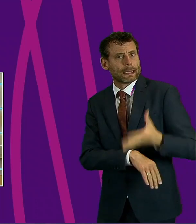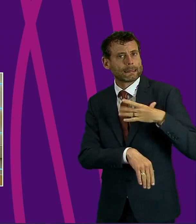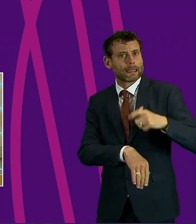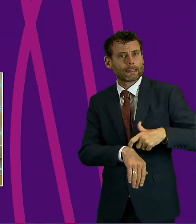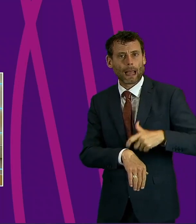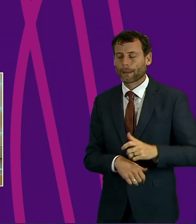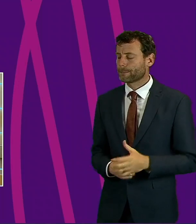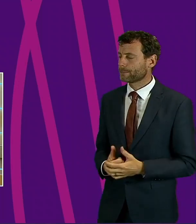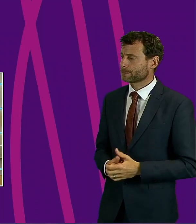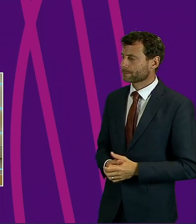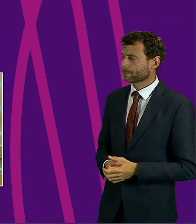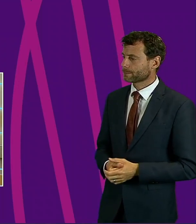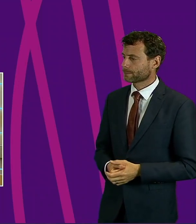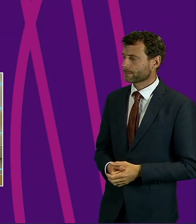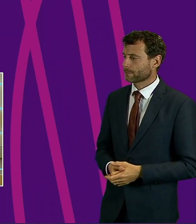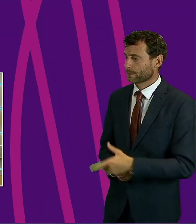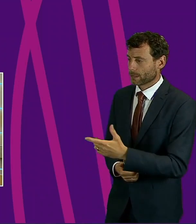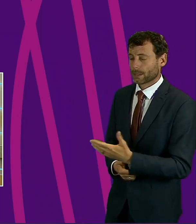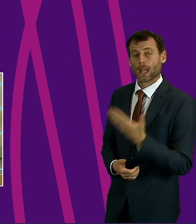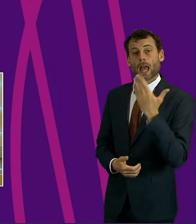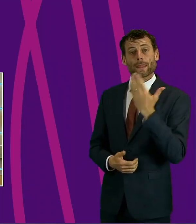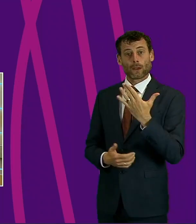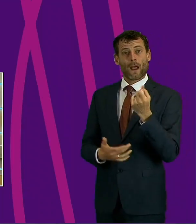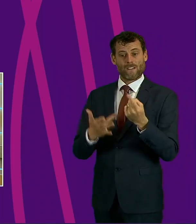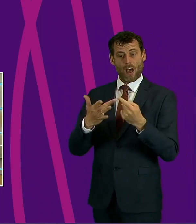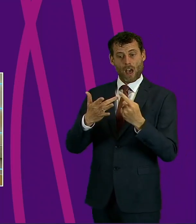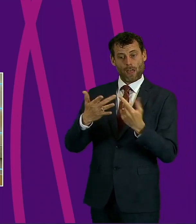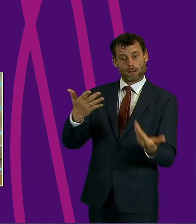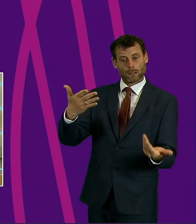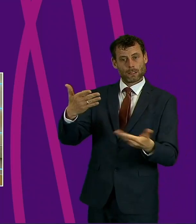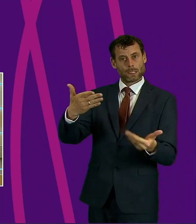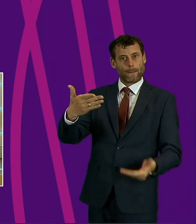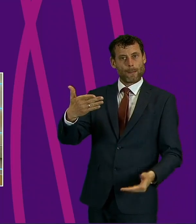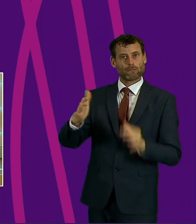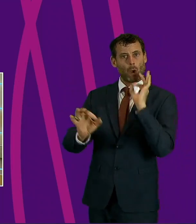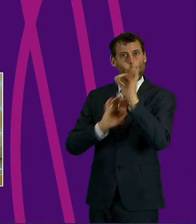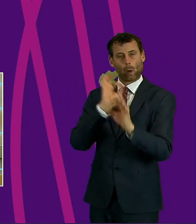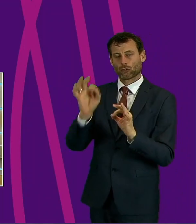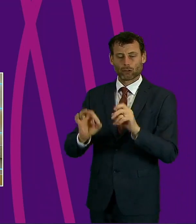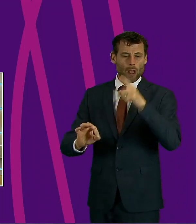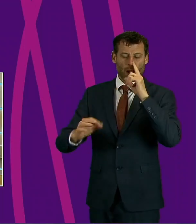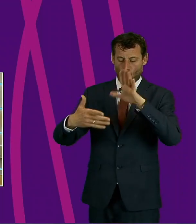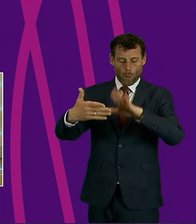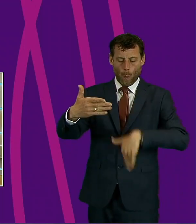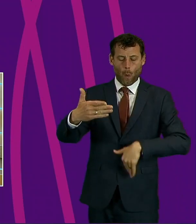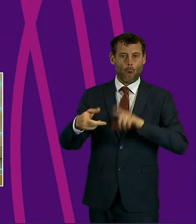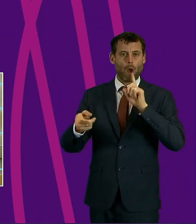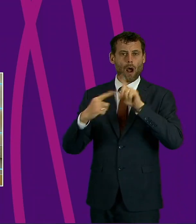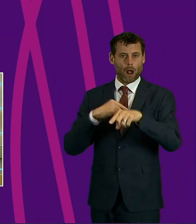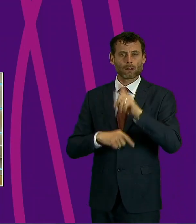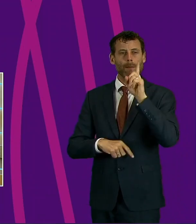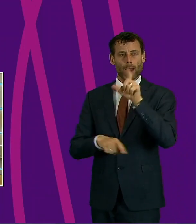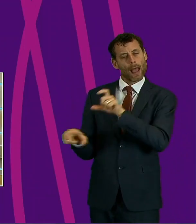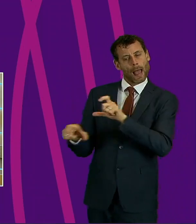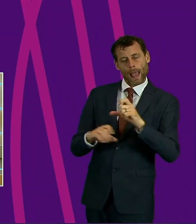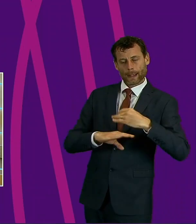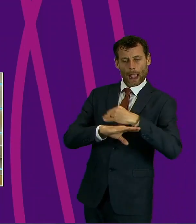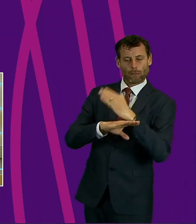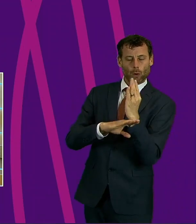And there are a huge number of supplementaries yet again today. We're not going to get through them all, but we'll run till just after past, around that